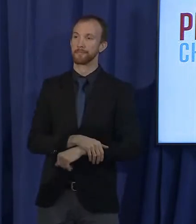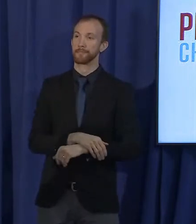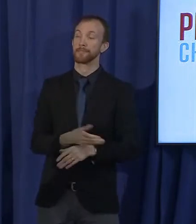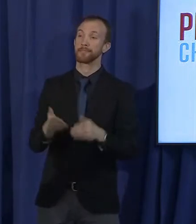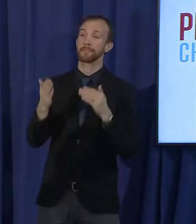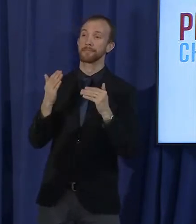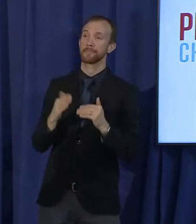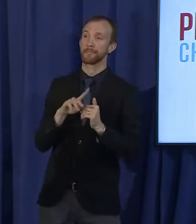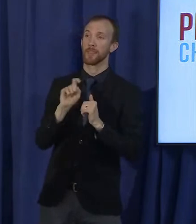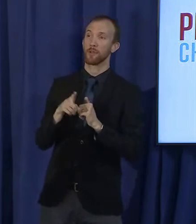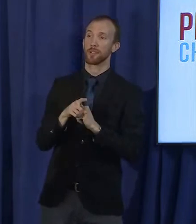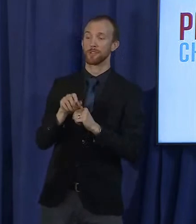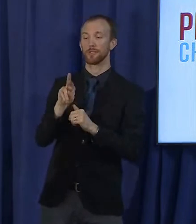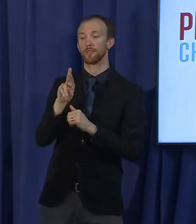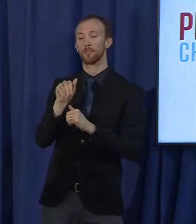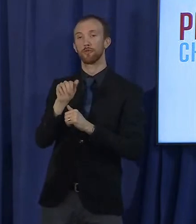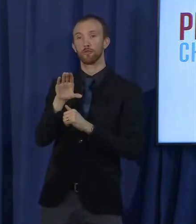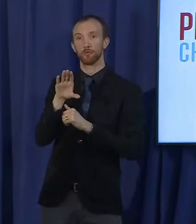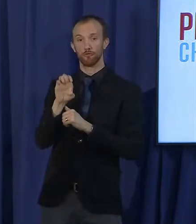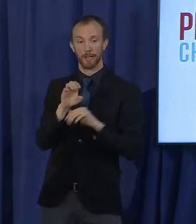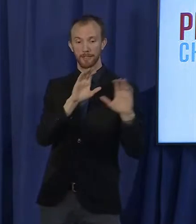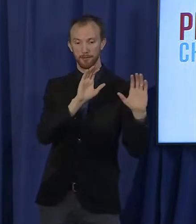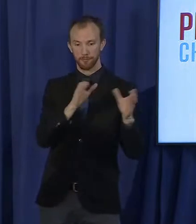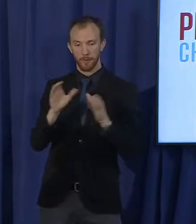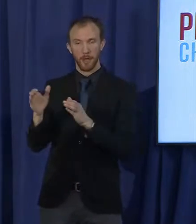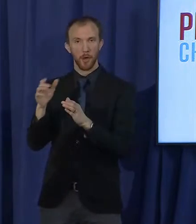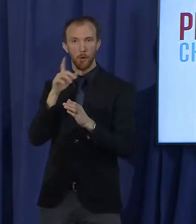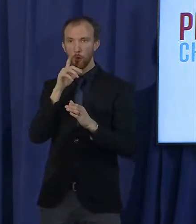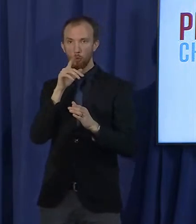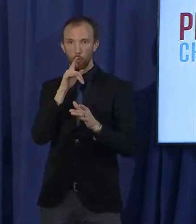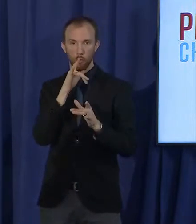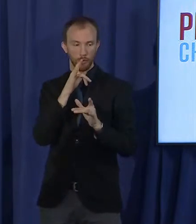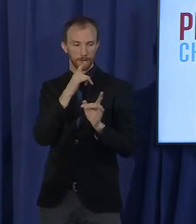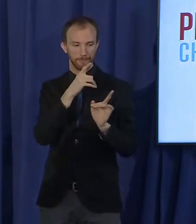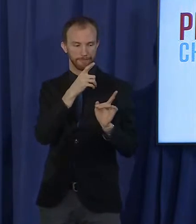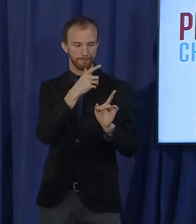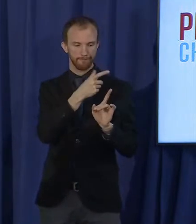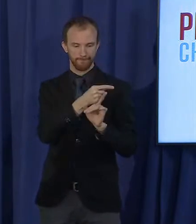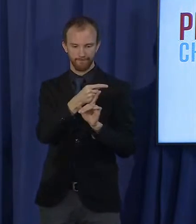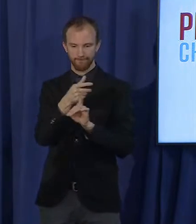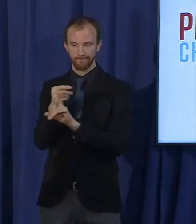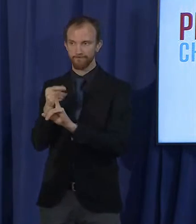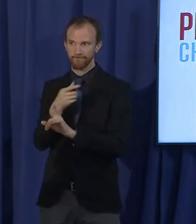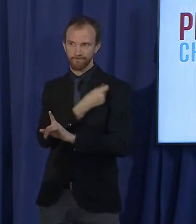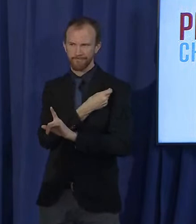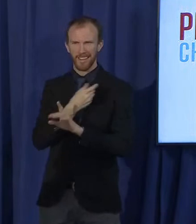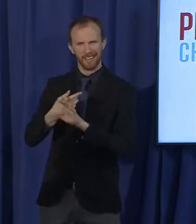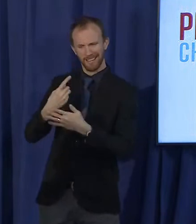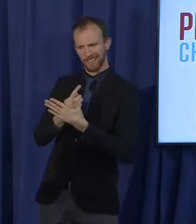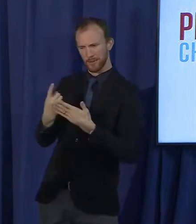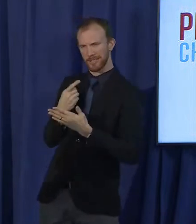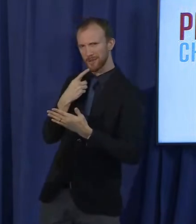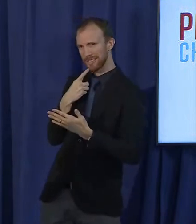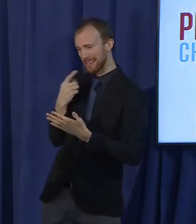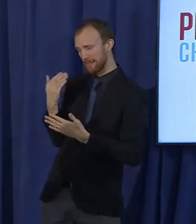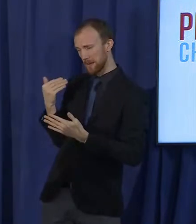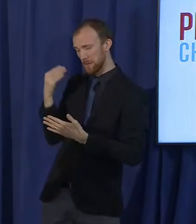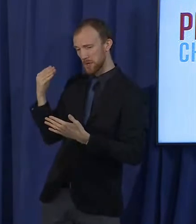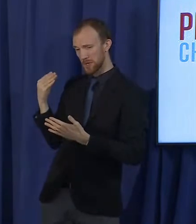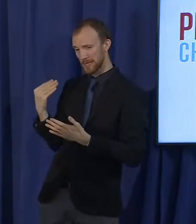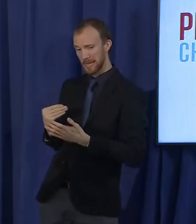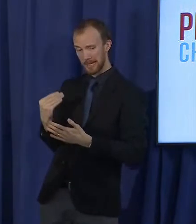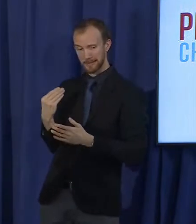race breakdown and who's getting vaccinated in Chicago? Last week you mentioned that 15% of vaccination were given to